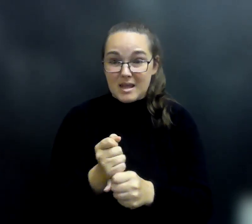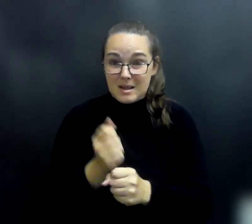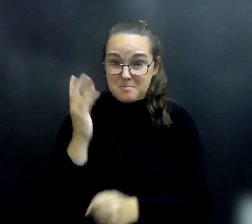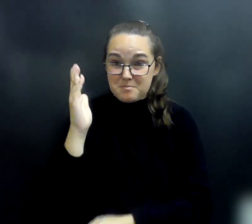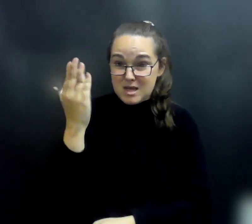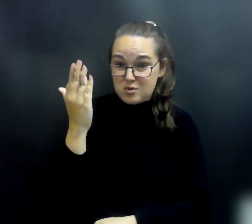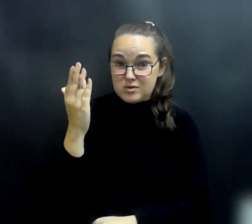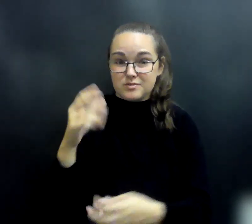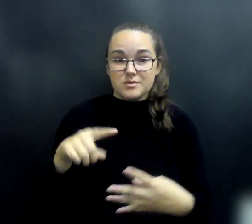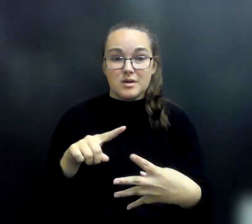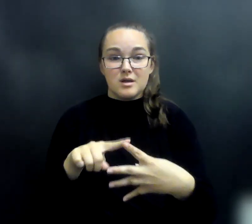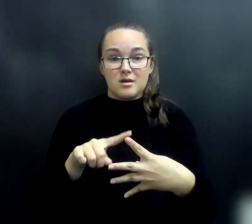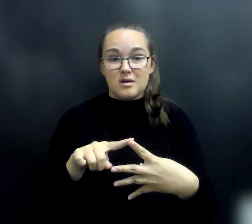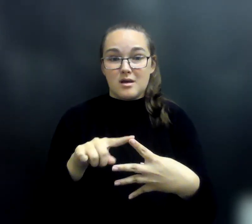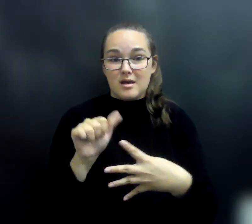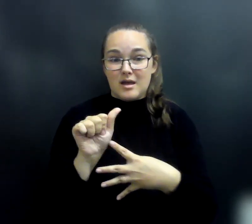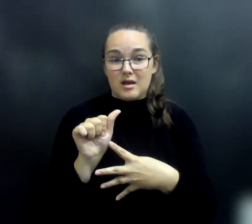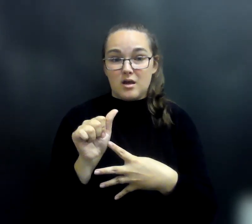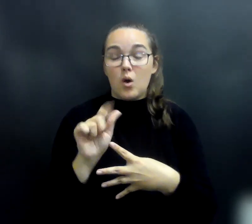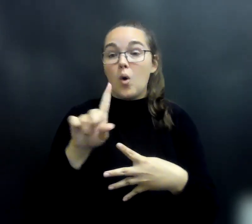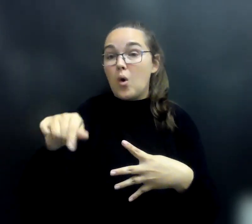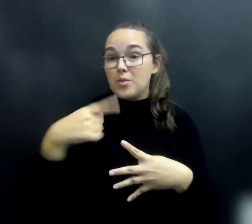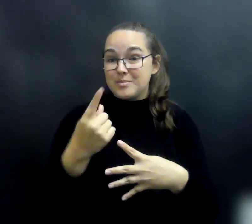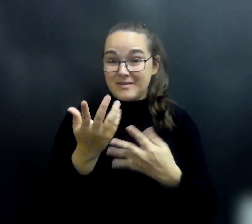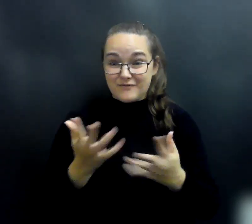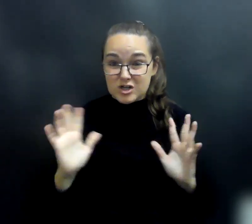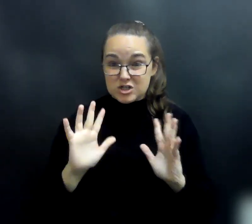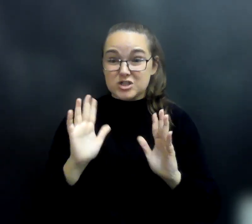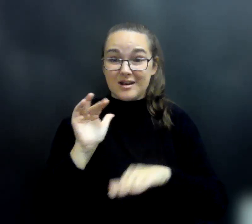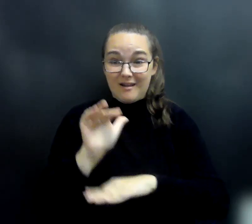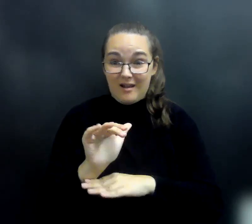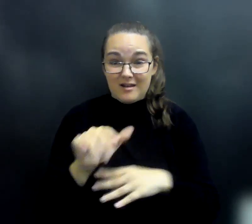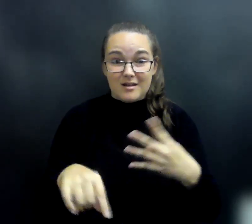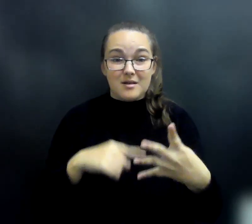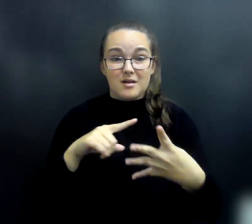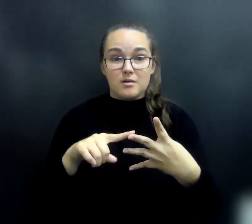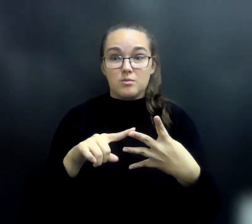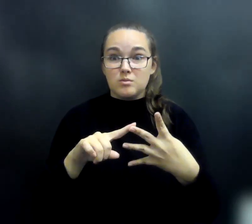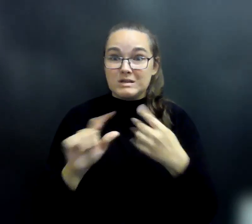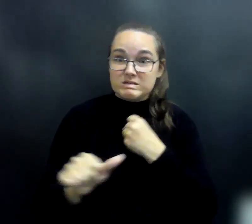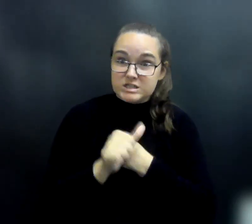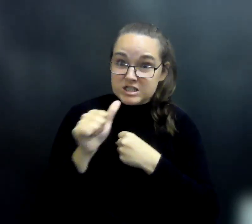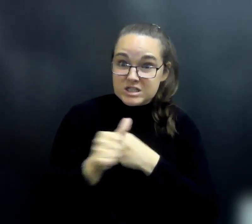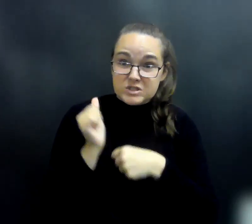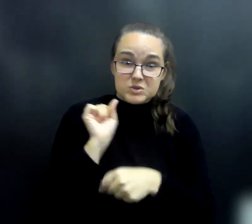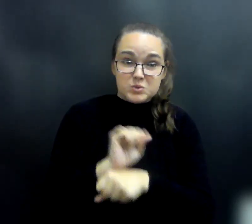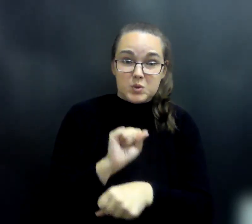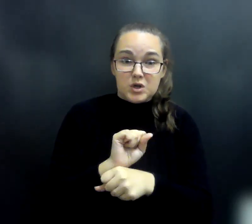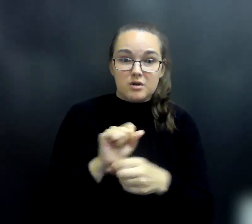Making mirrors, A, could only be done at night, B, was dangerous work, C, was fun and